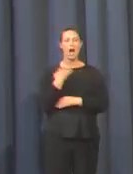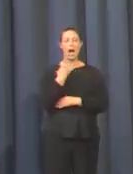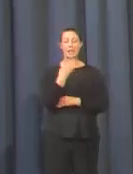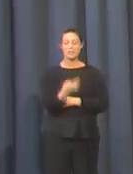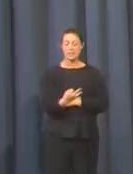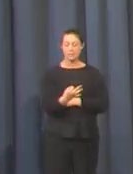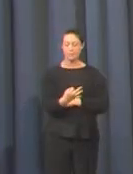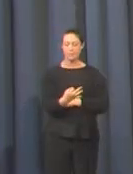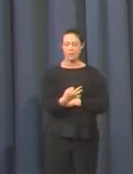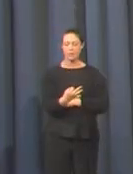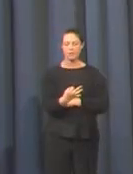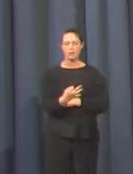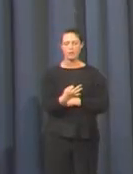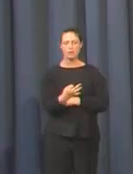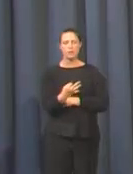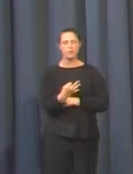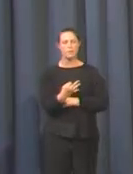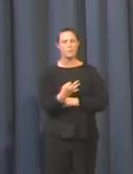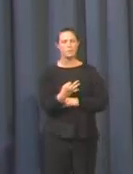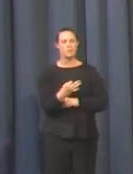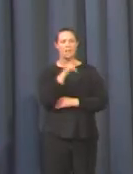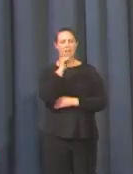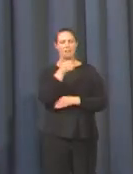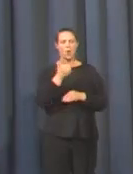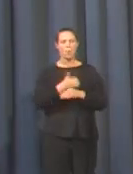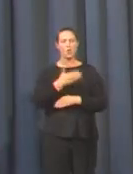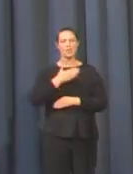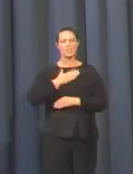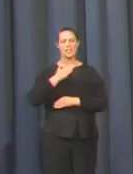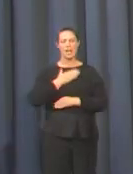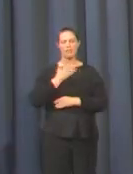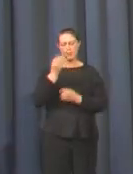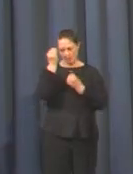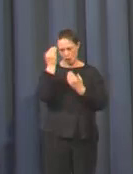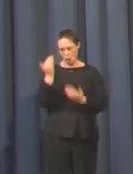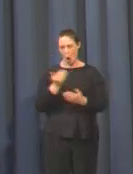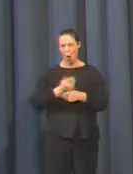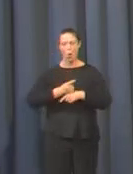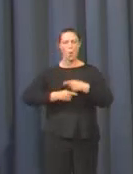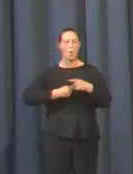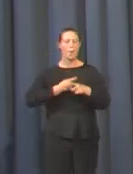notified the WorkSafe regarding the